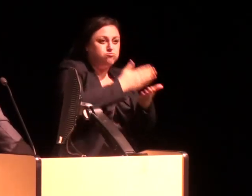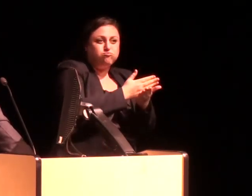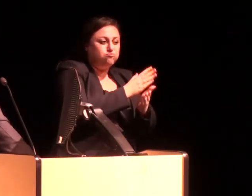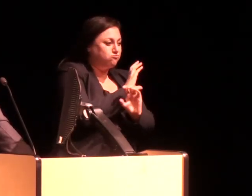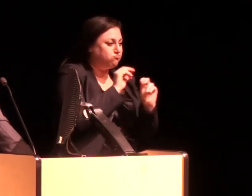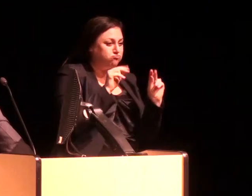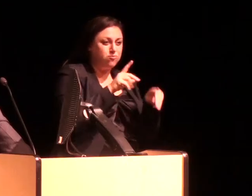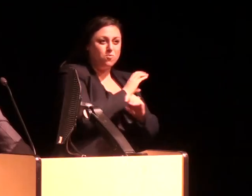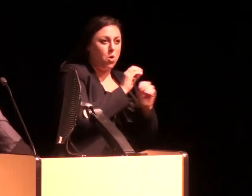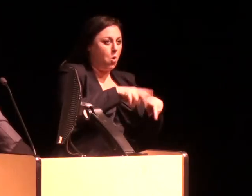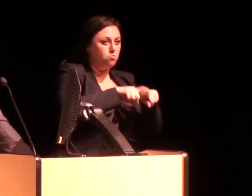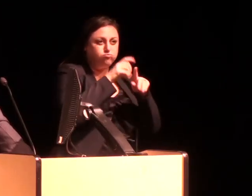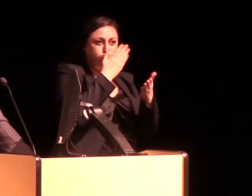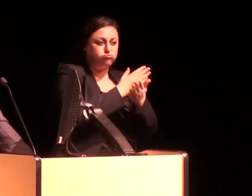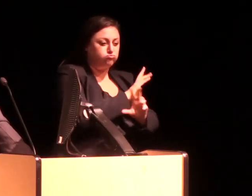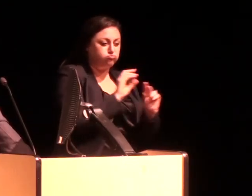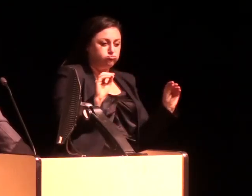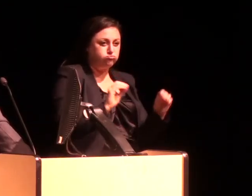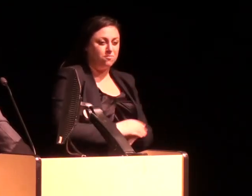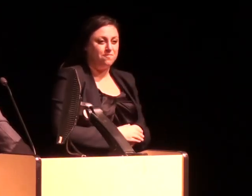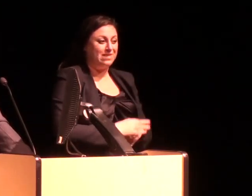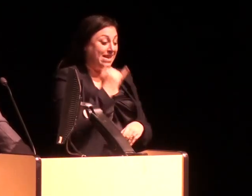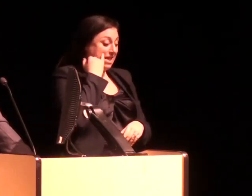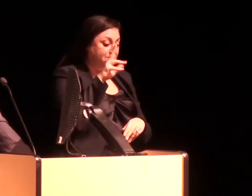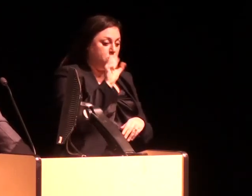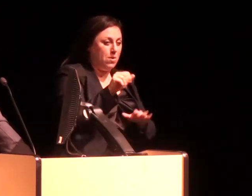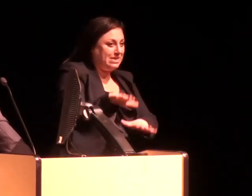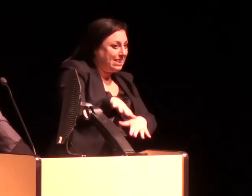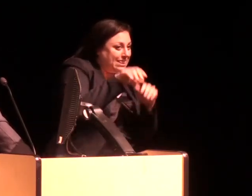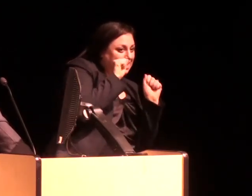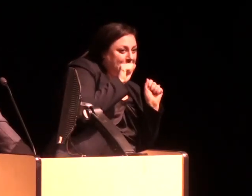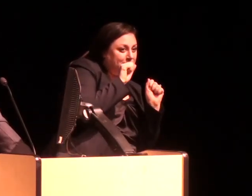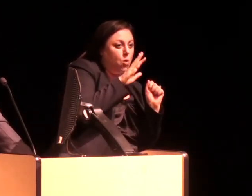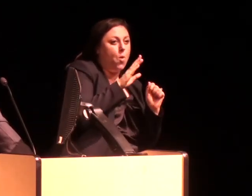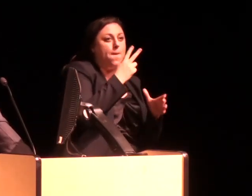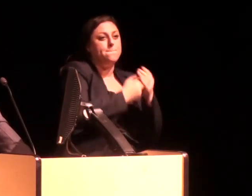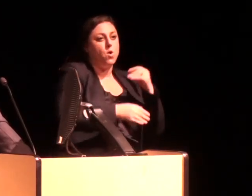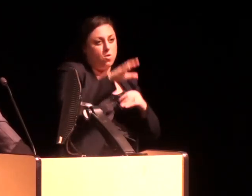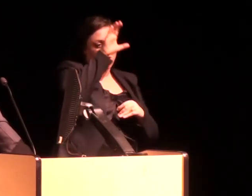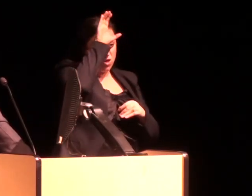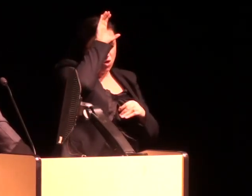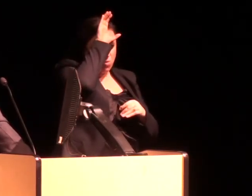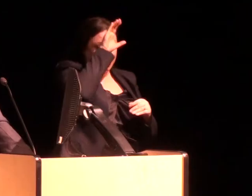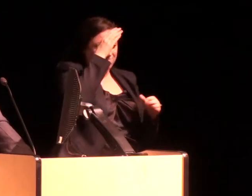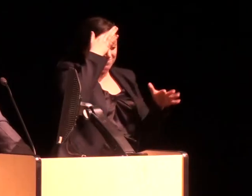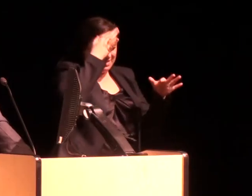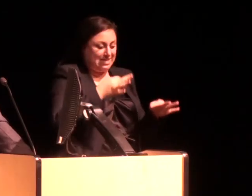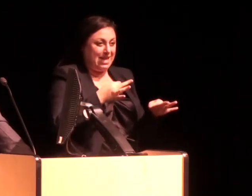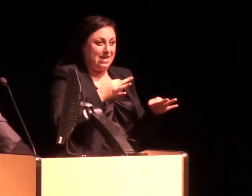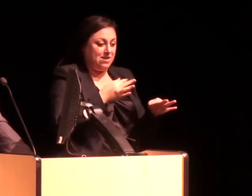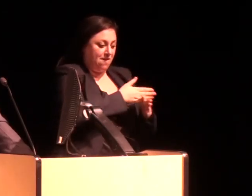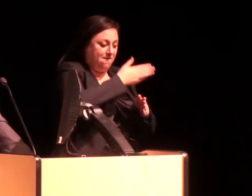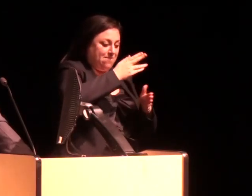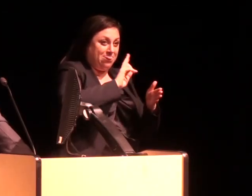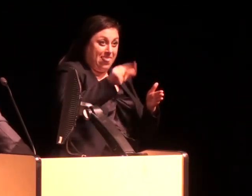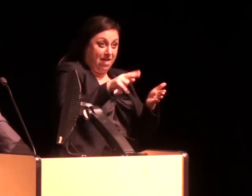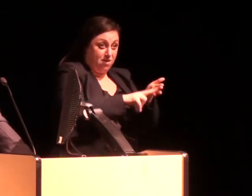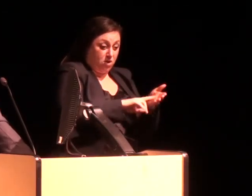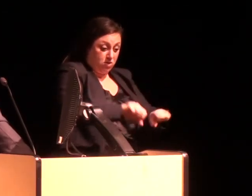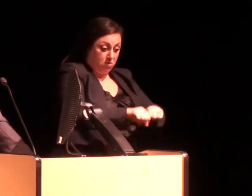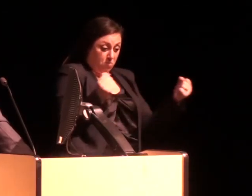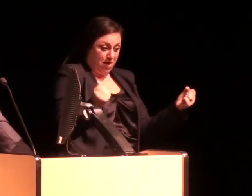States either unilaterally abandons the base or both the United States and Cuba agree to end the lease, you are going to